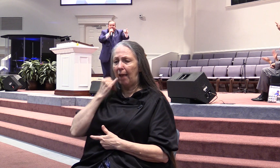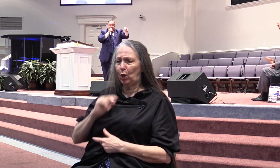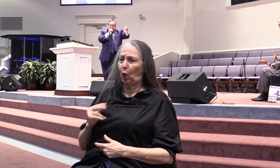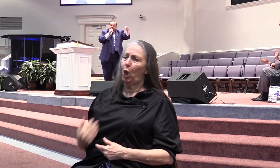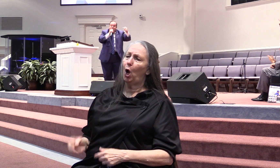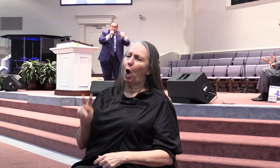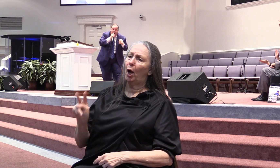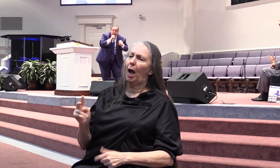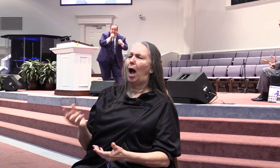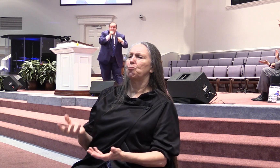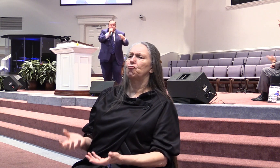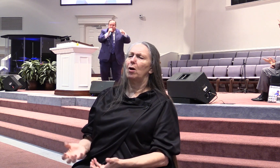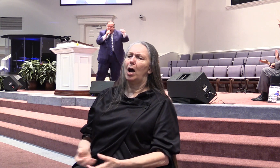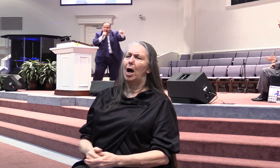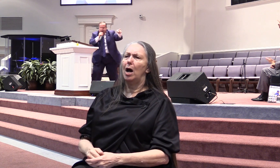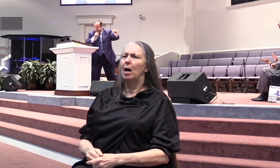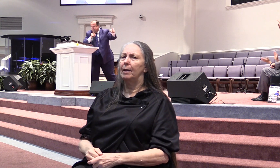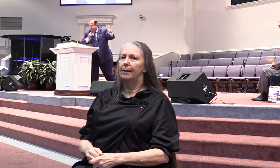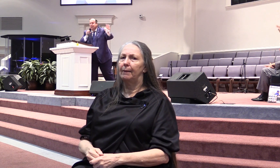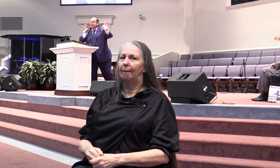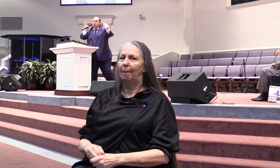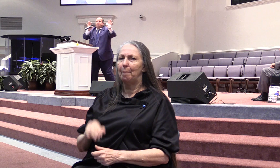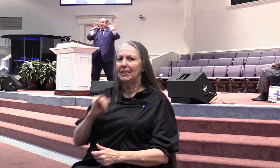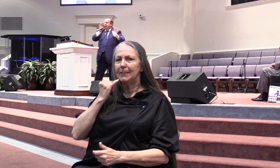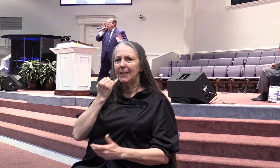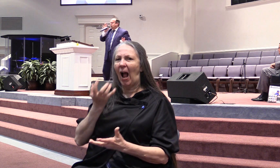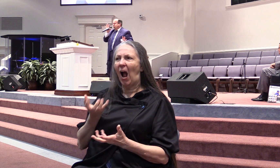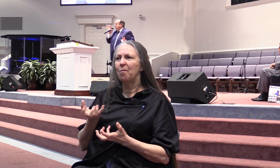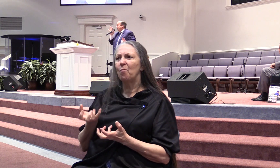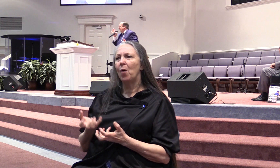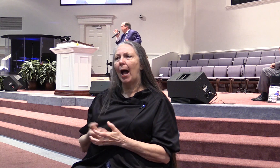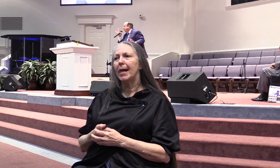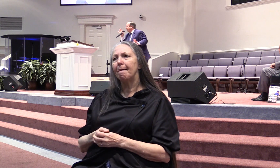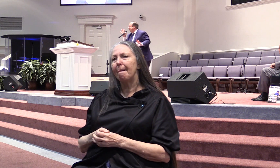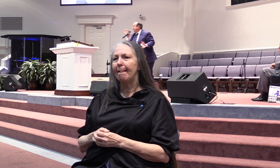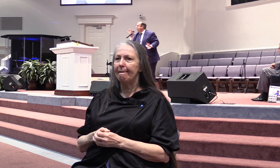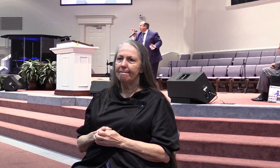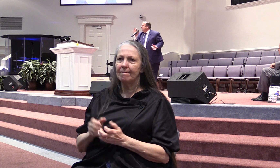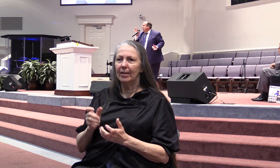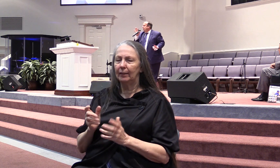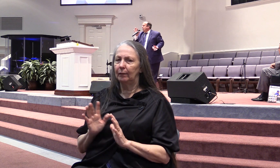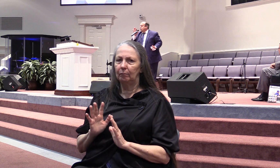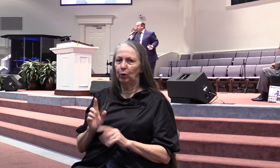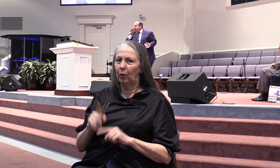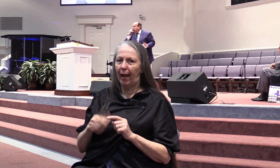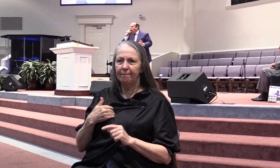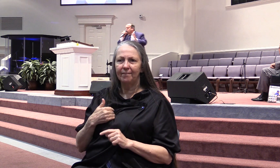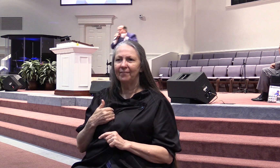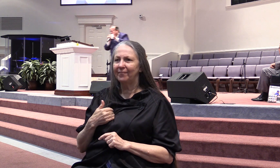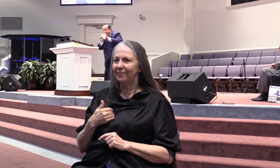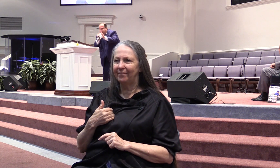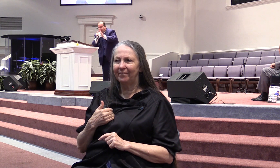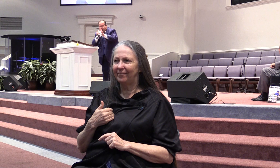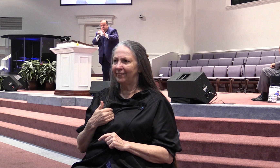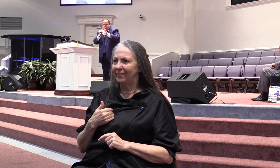it and say, I want it, you're coveting. Don't panic. Don't just stay with me. I'm going to get there. See, this is what